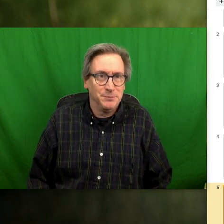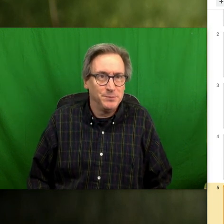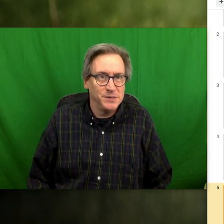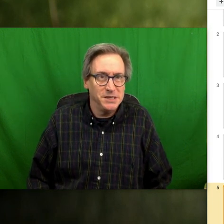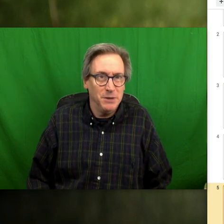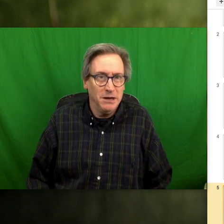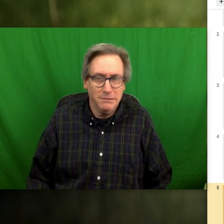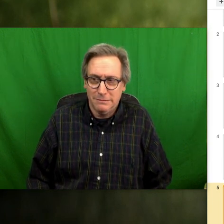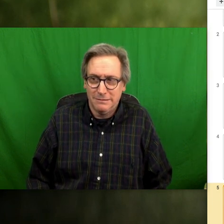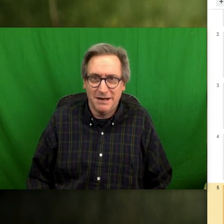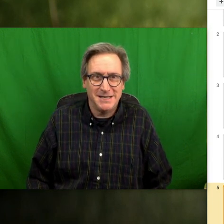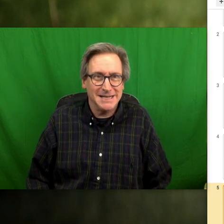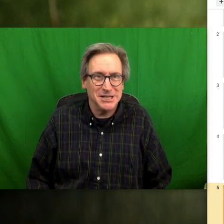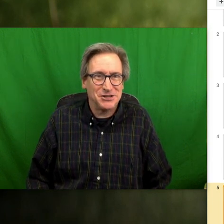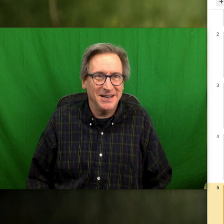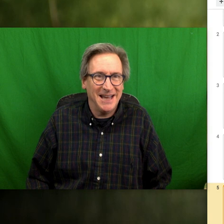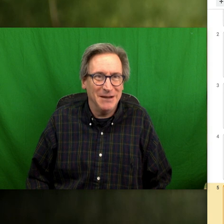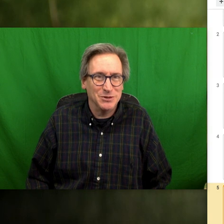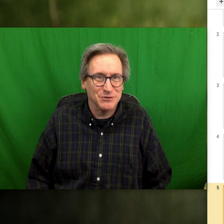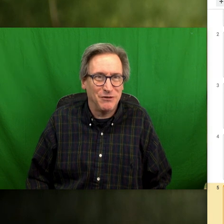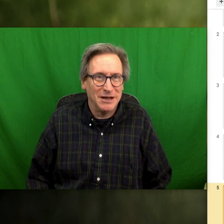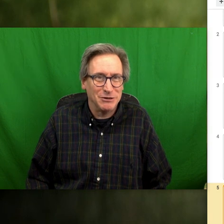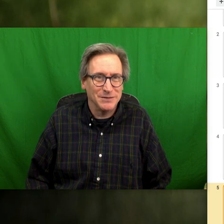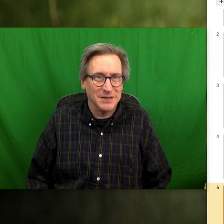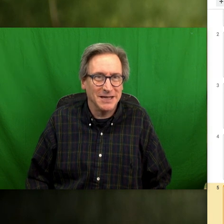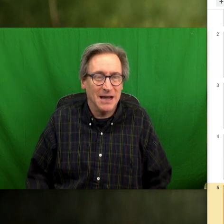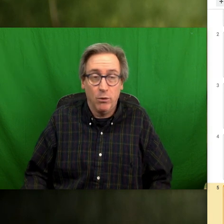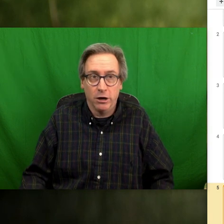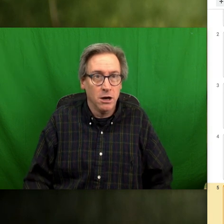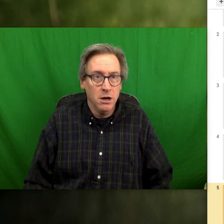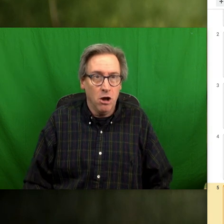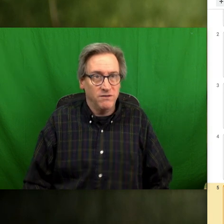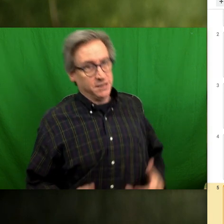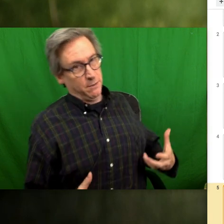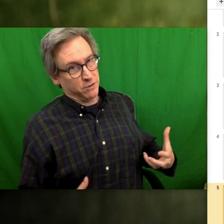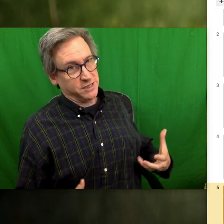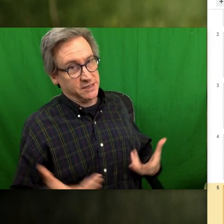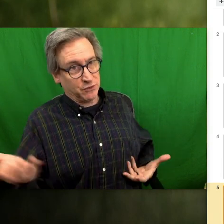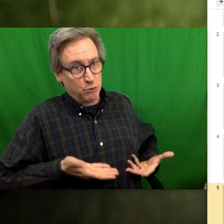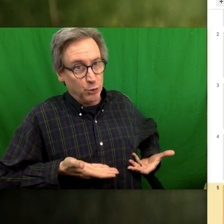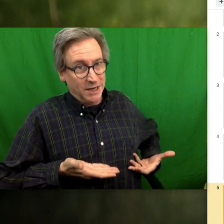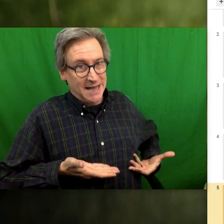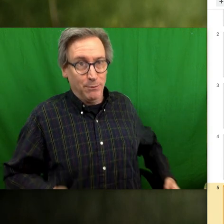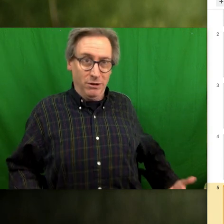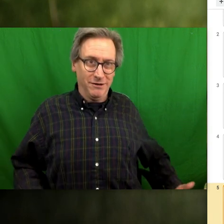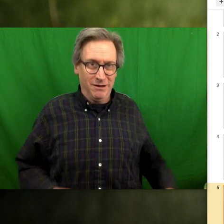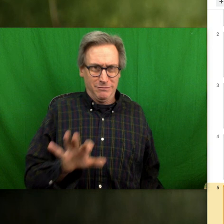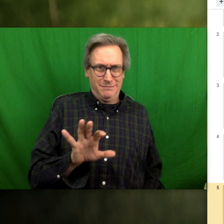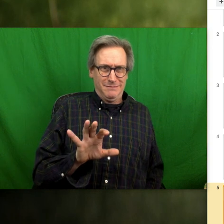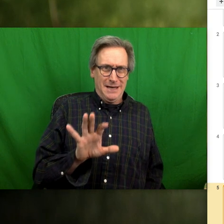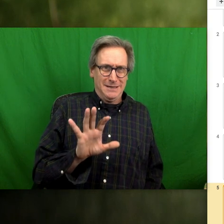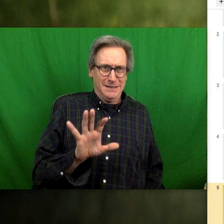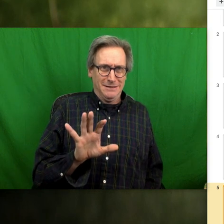playing some Assassin's Creed games or Fallout or something like that, where all of a sudden a person's through a table and you're